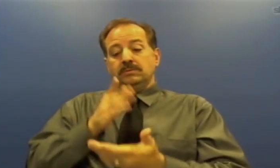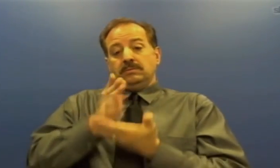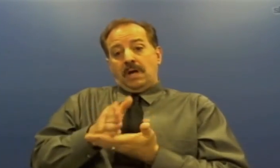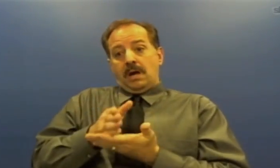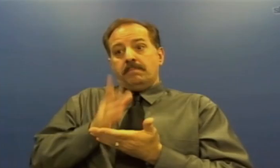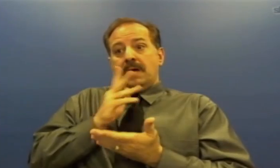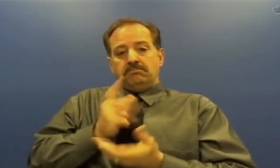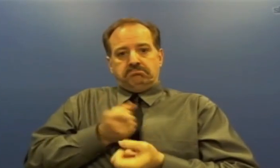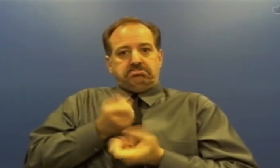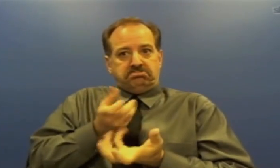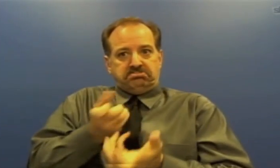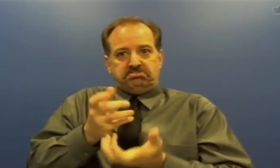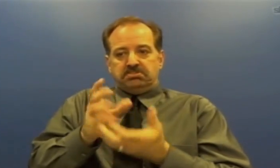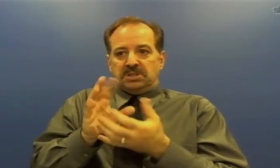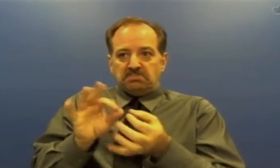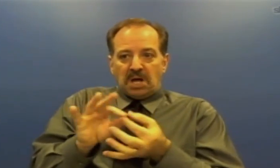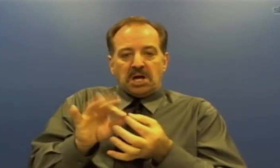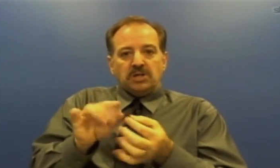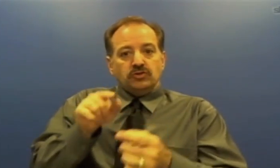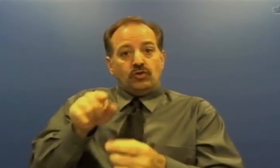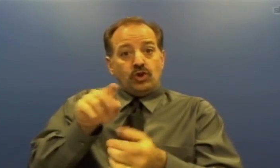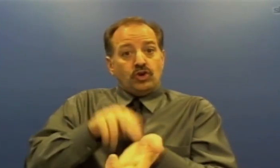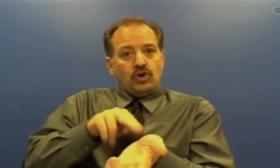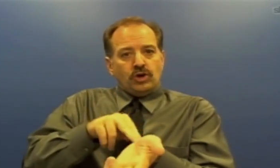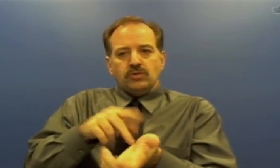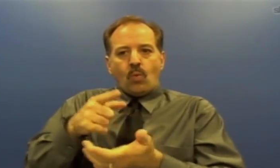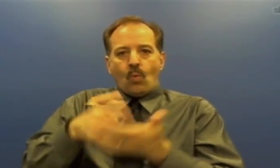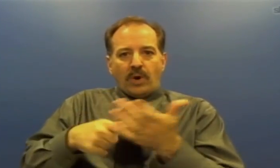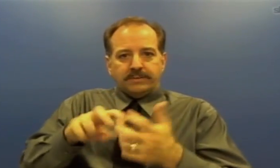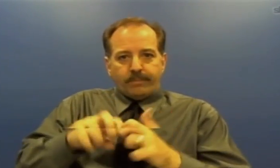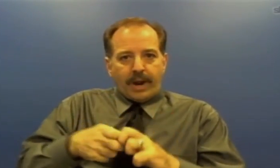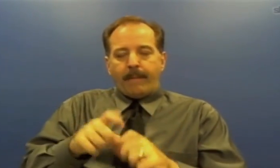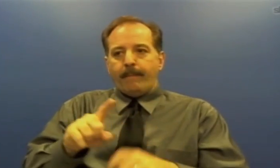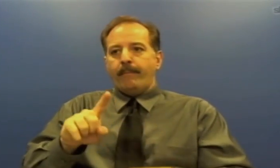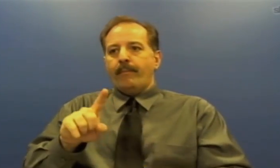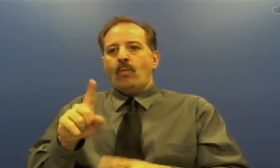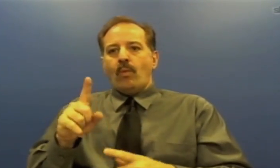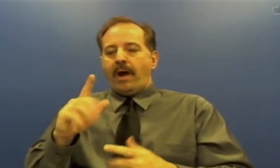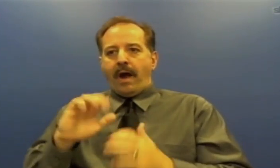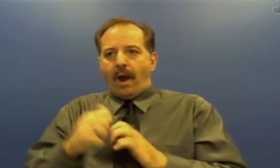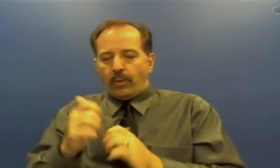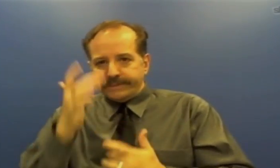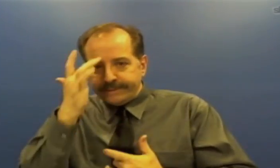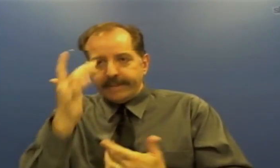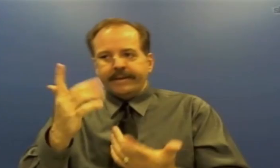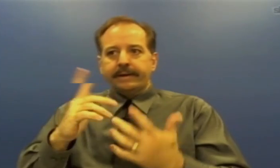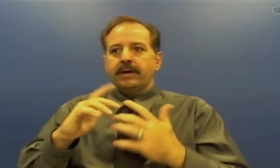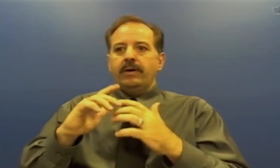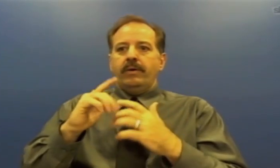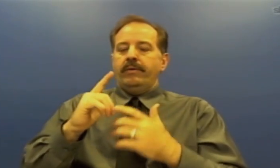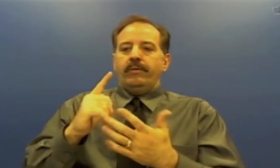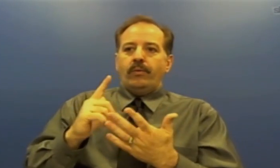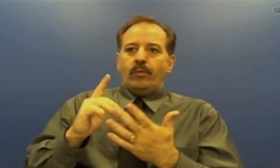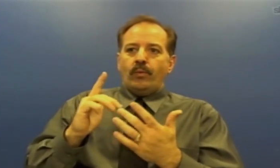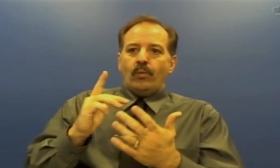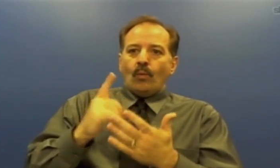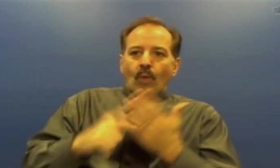is you stop at the triage desk and you do a basic intake. You explain to the nurse what the issue is, why you're there being